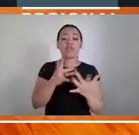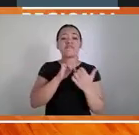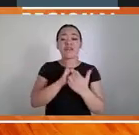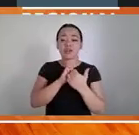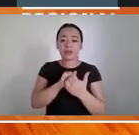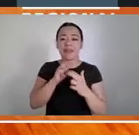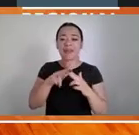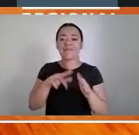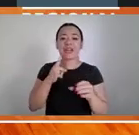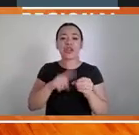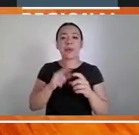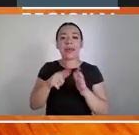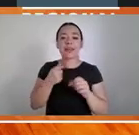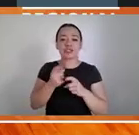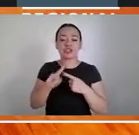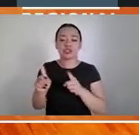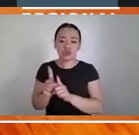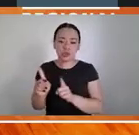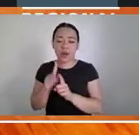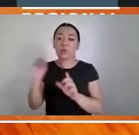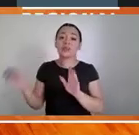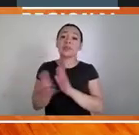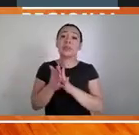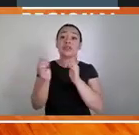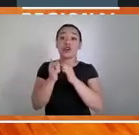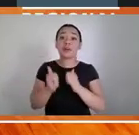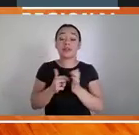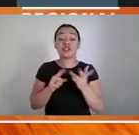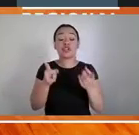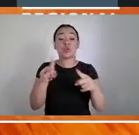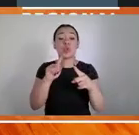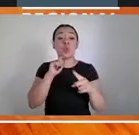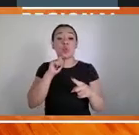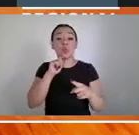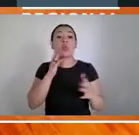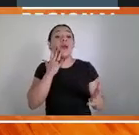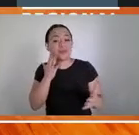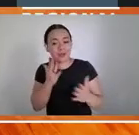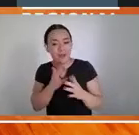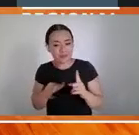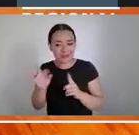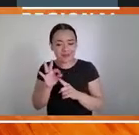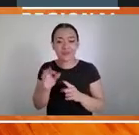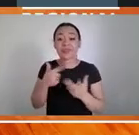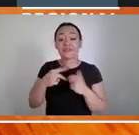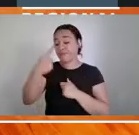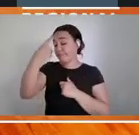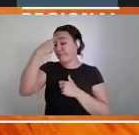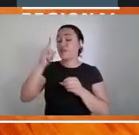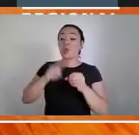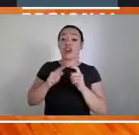circulate the link to that document to you all once it's been updated. If you think of a question after tonight's